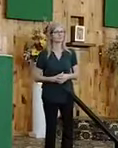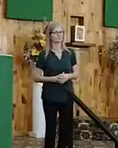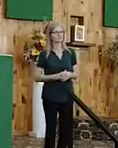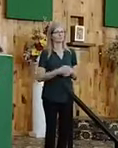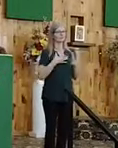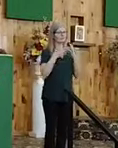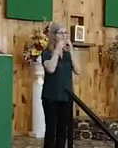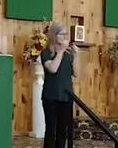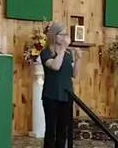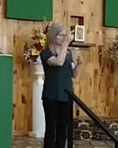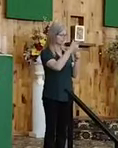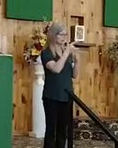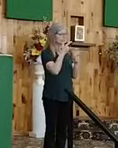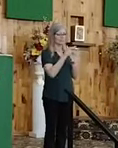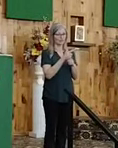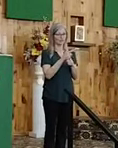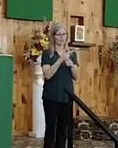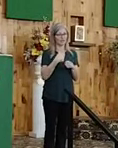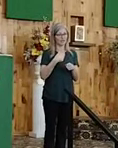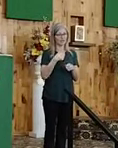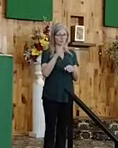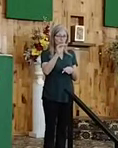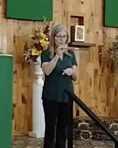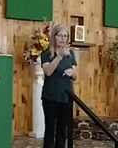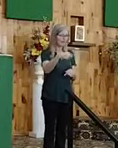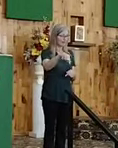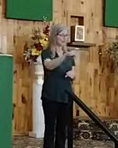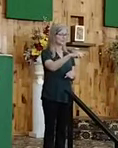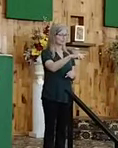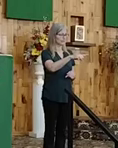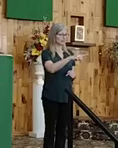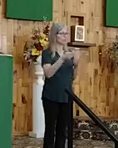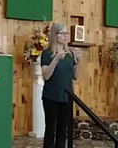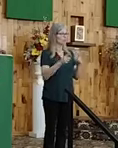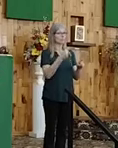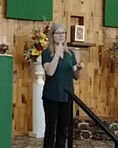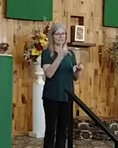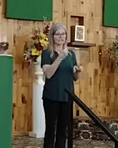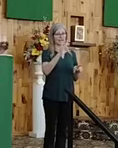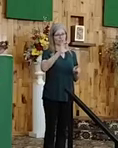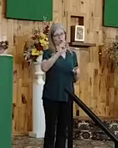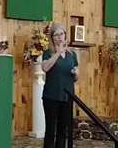My dear sisters and brothers, may I remind you, when we say the creed,